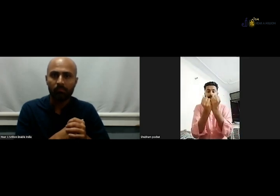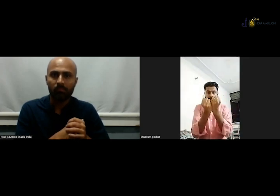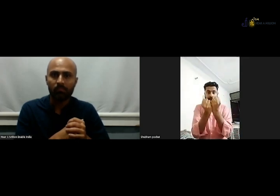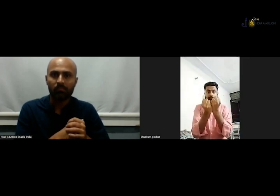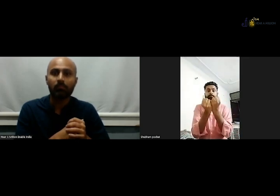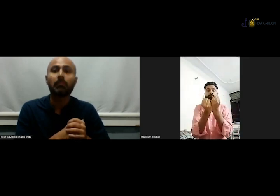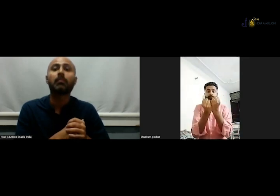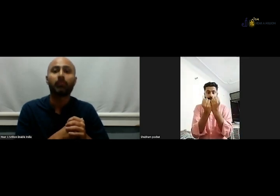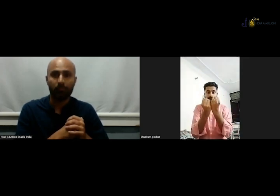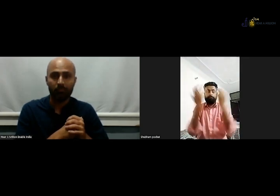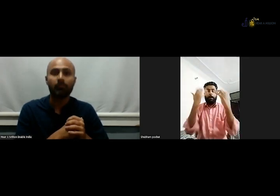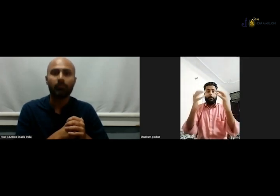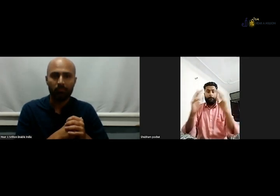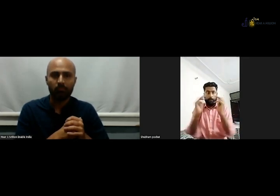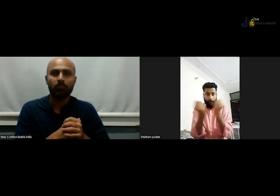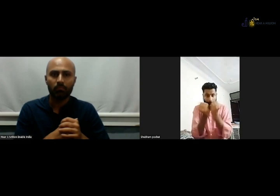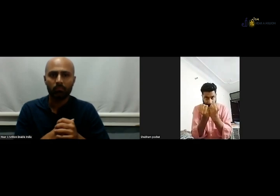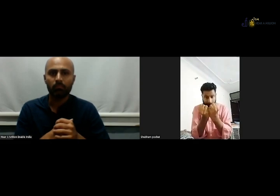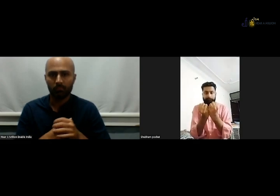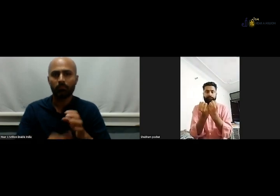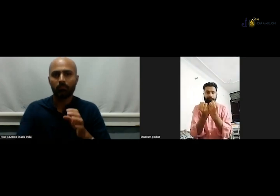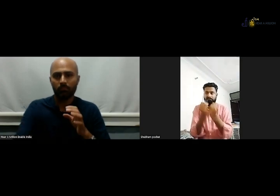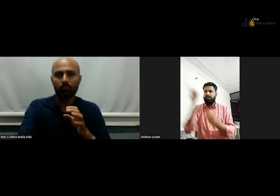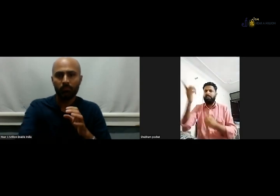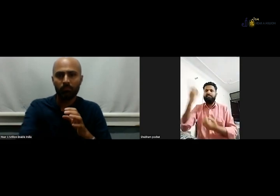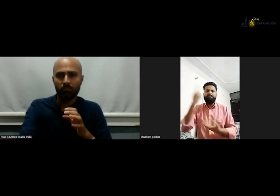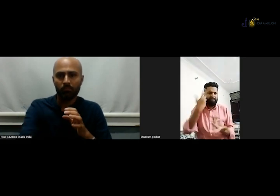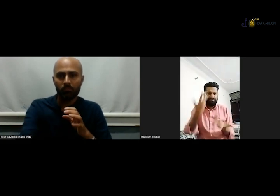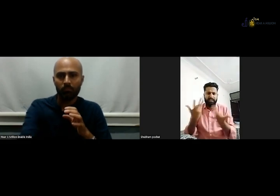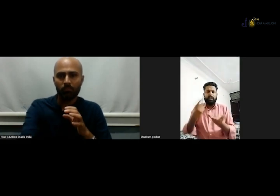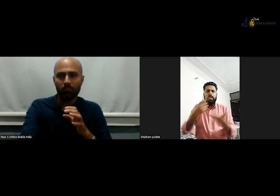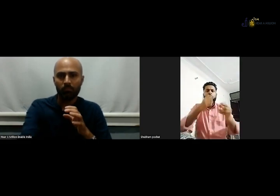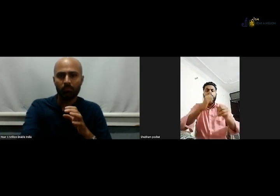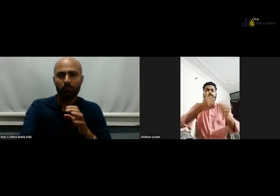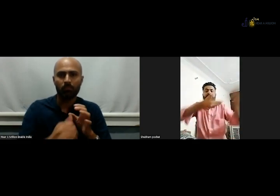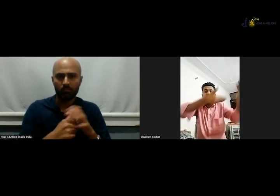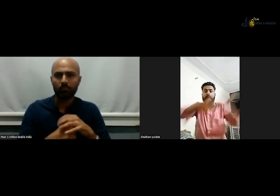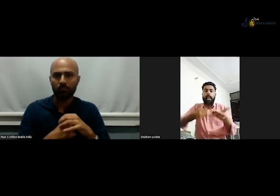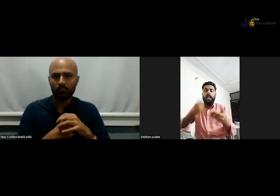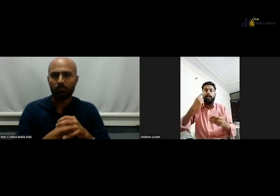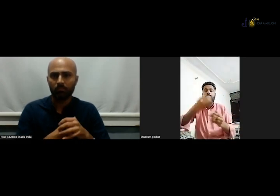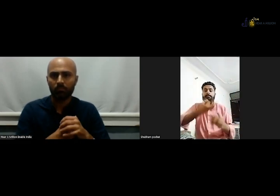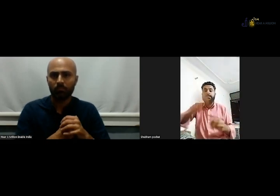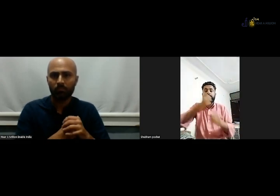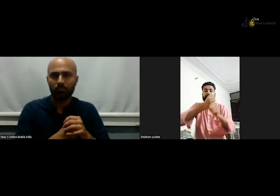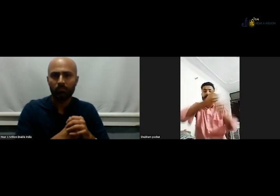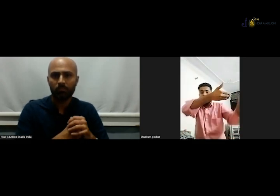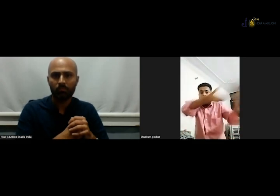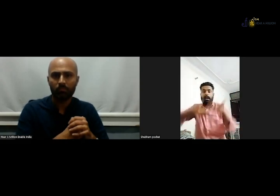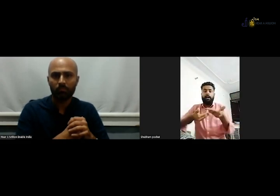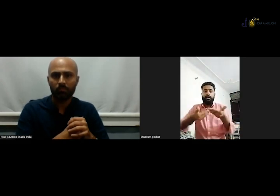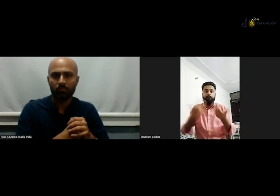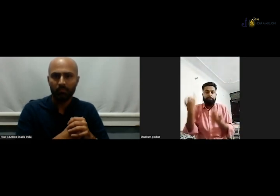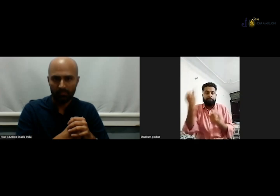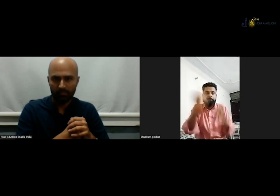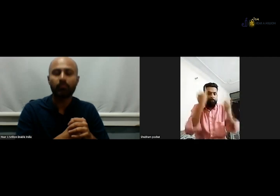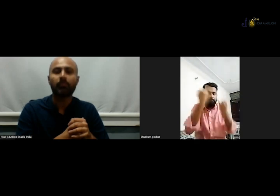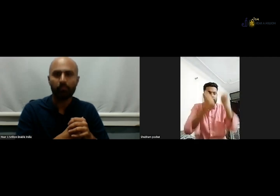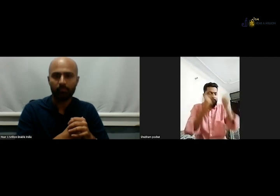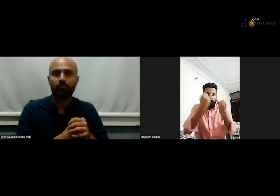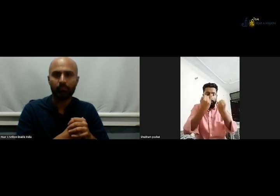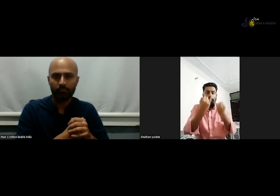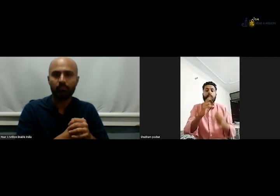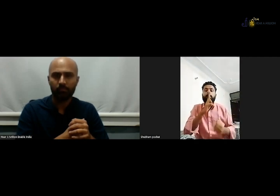so he wanted to have a workshop of ISL dictionary. So we had the ISL dictionary workshop. So we thought he